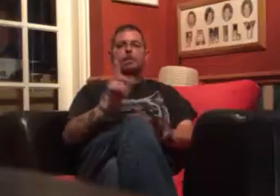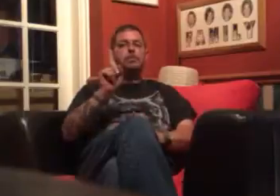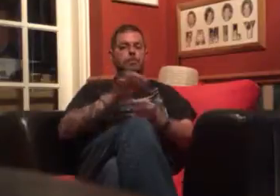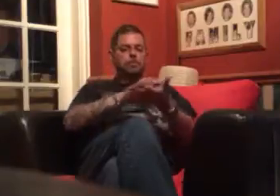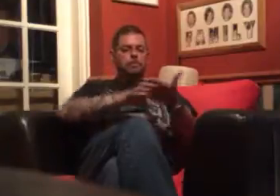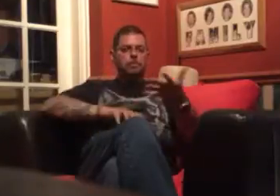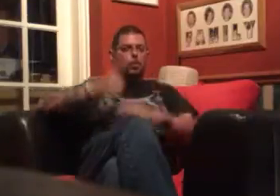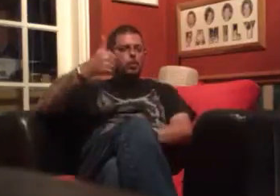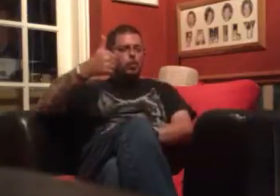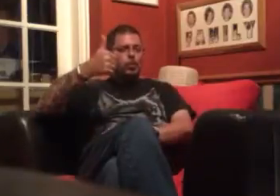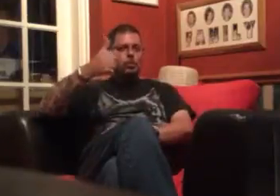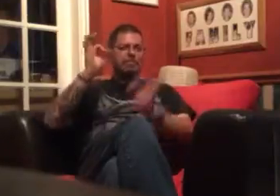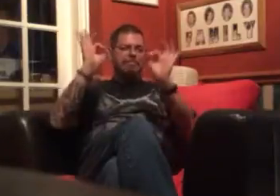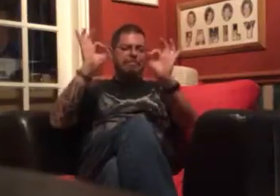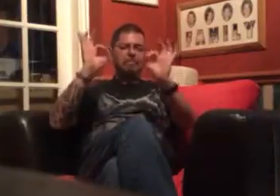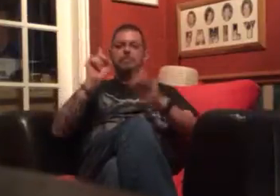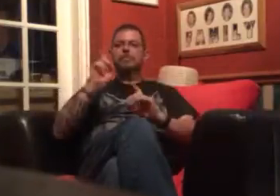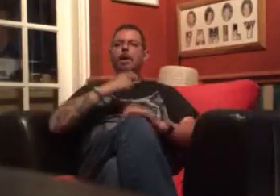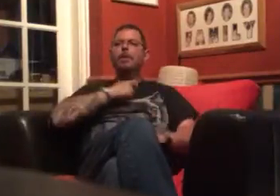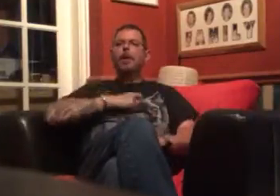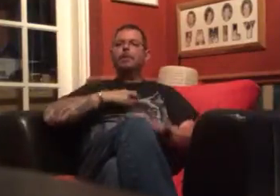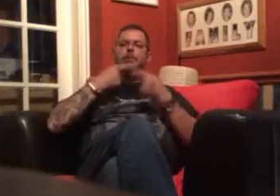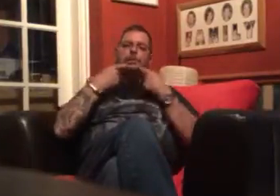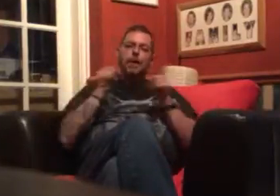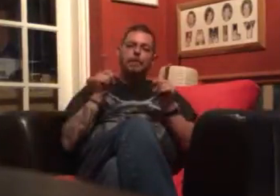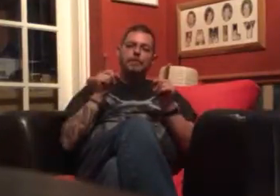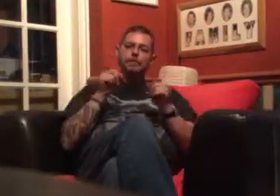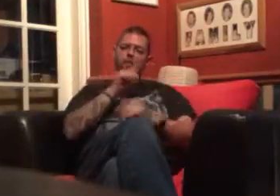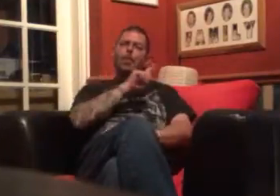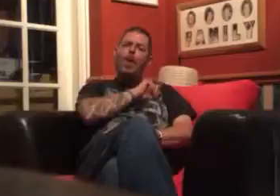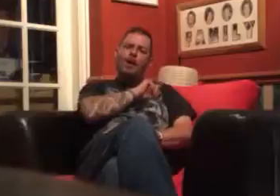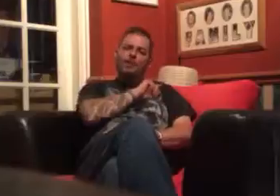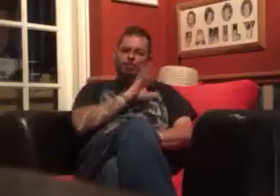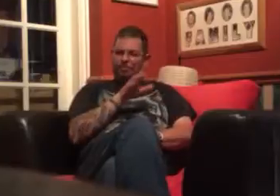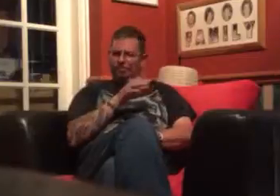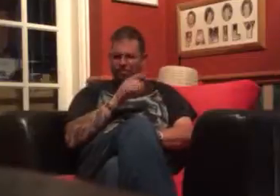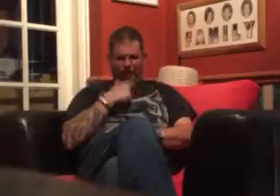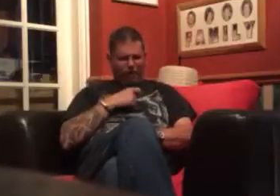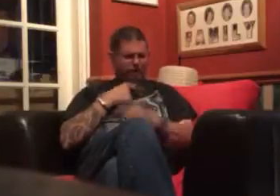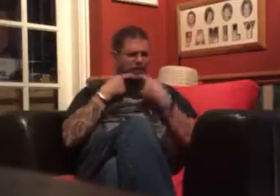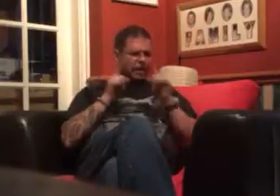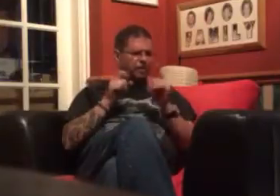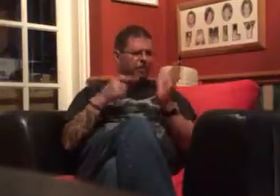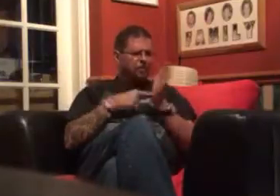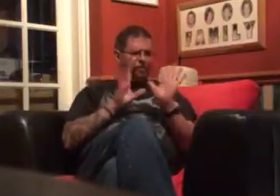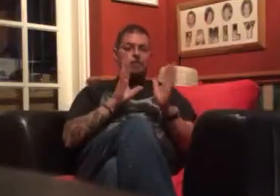quite important. You have to obviously word it quite well. And we've got a personal statement. A